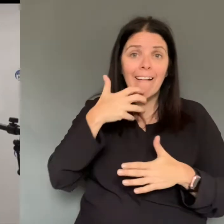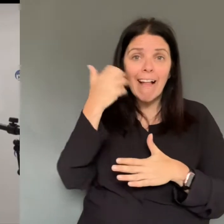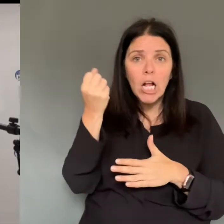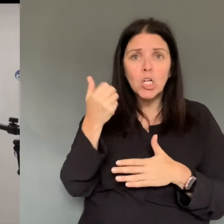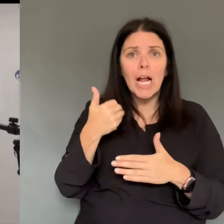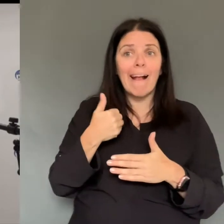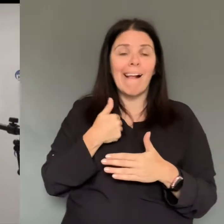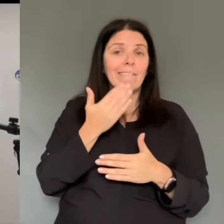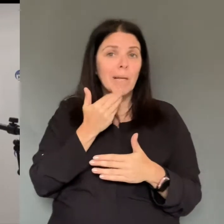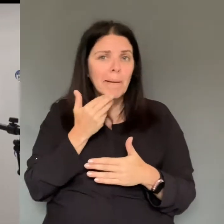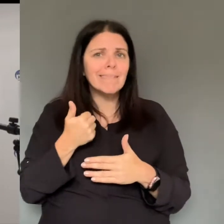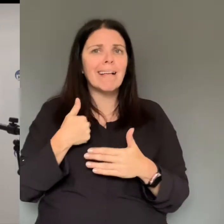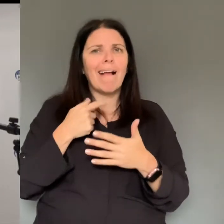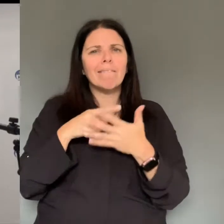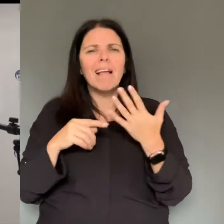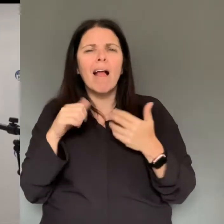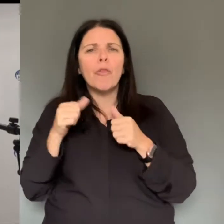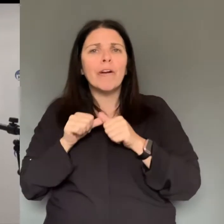as much as possible.